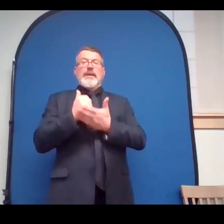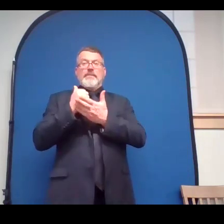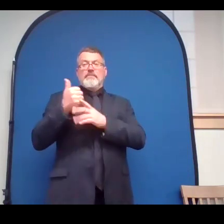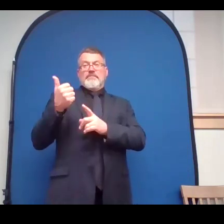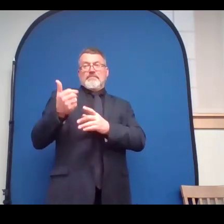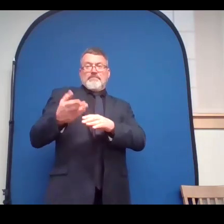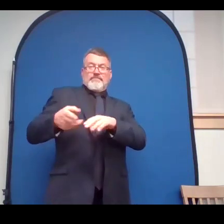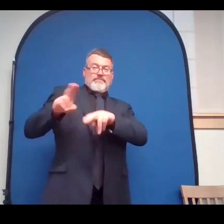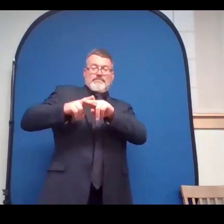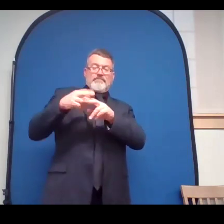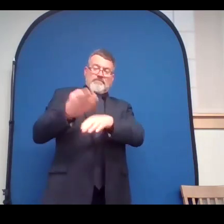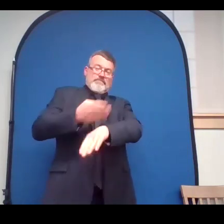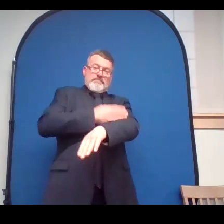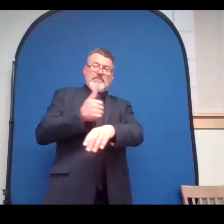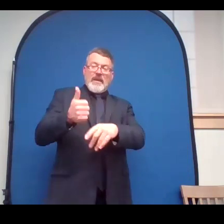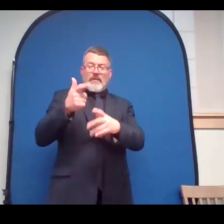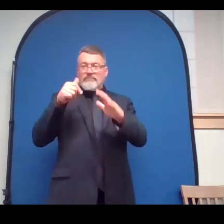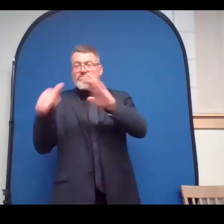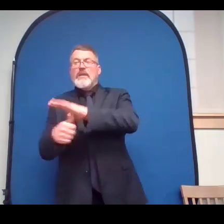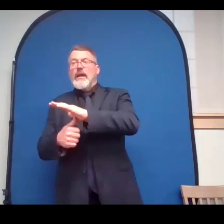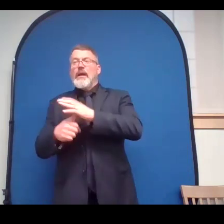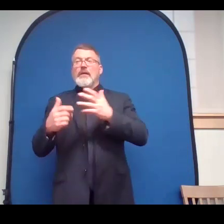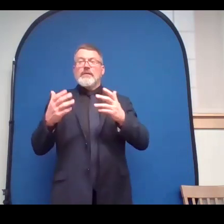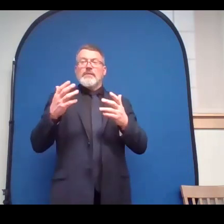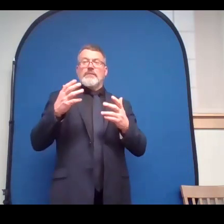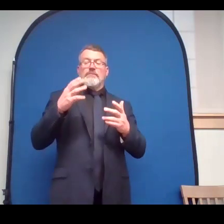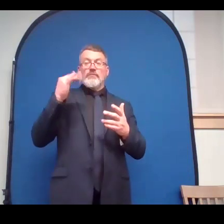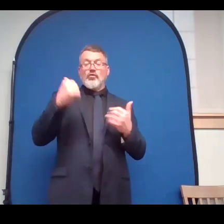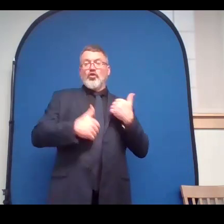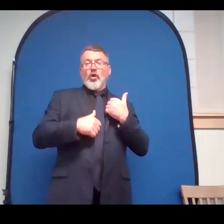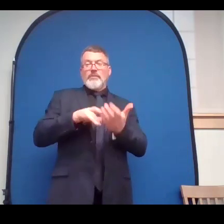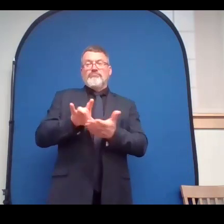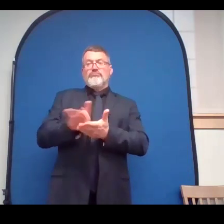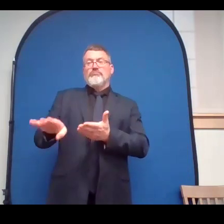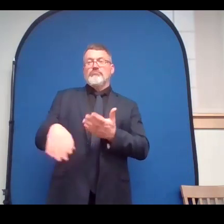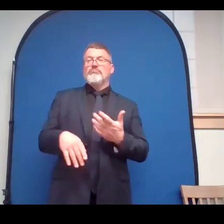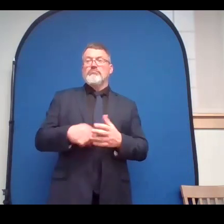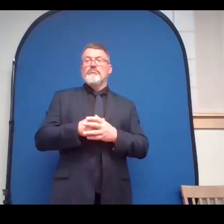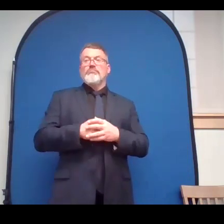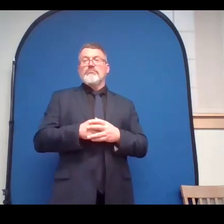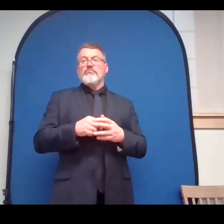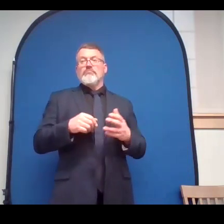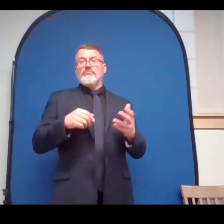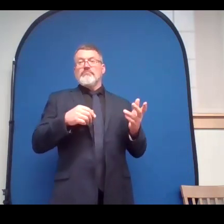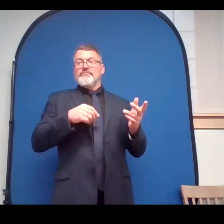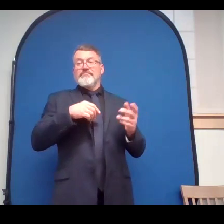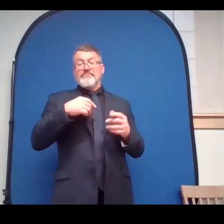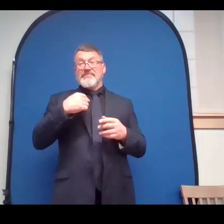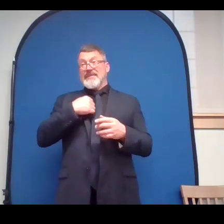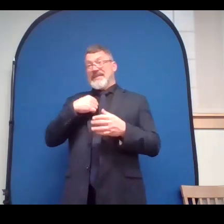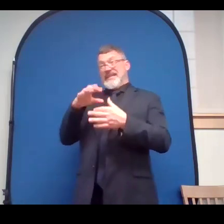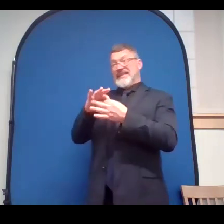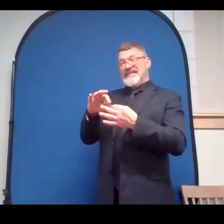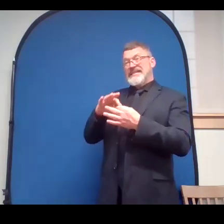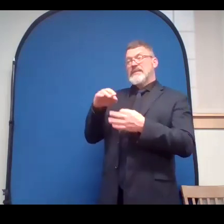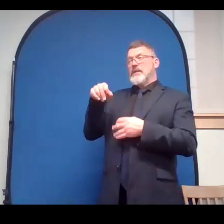Do you recall making that statement? I said that he's not helping or working with us, and once he gets a certain number